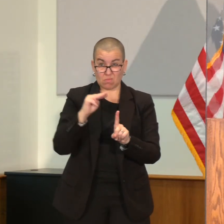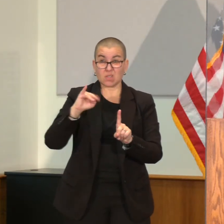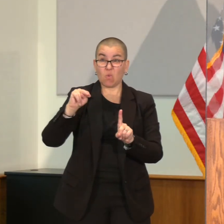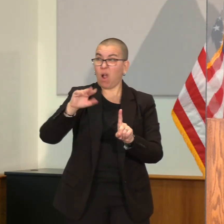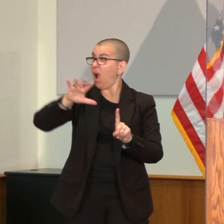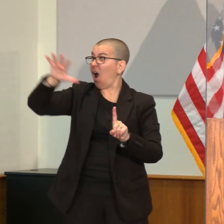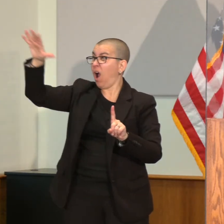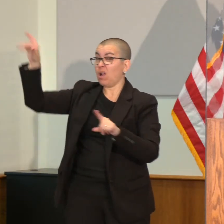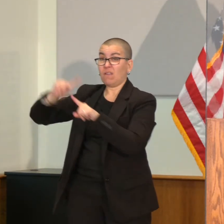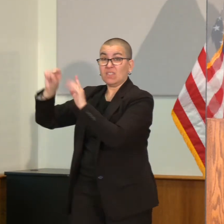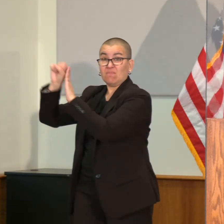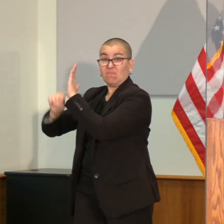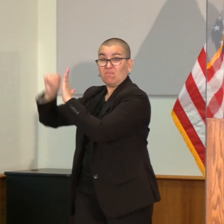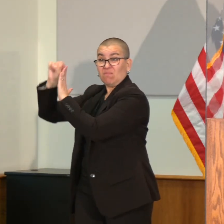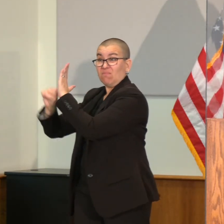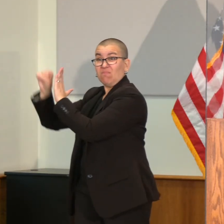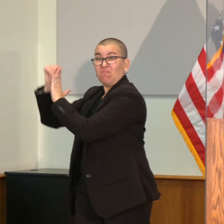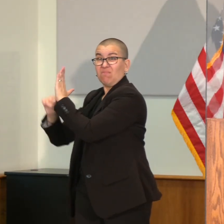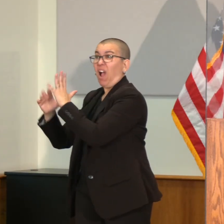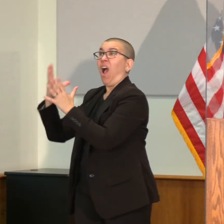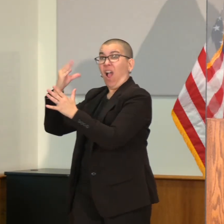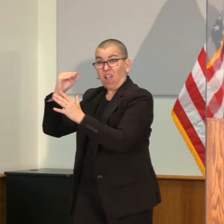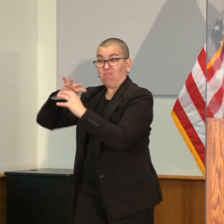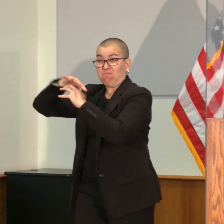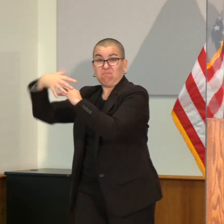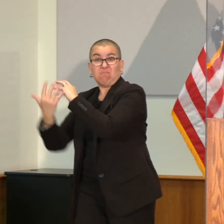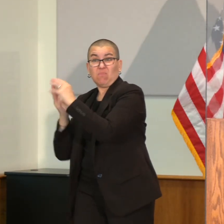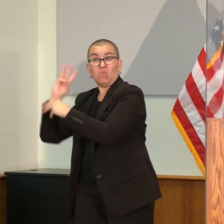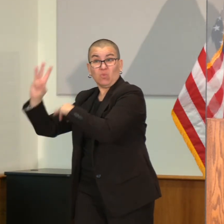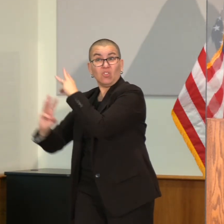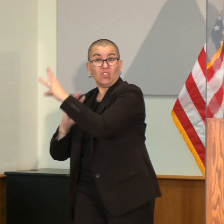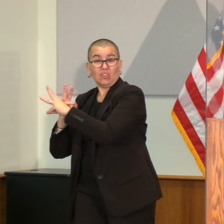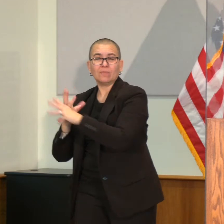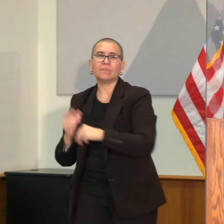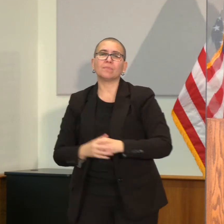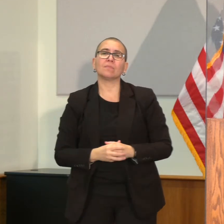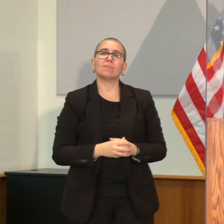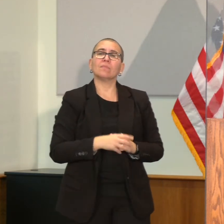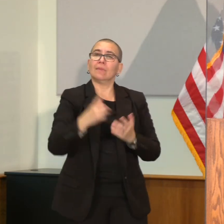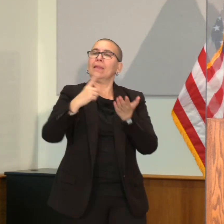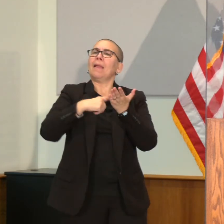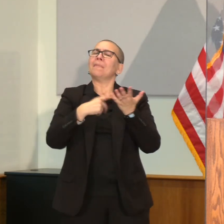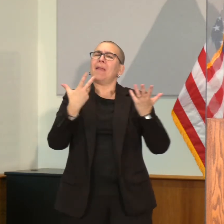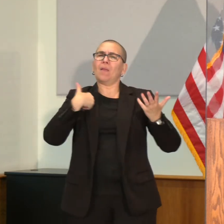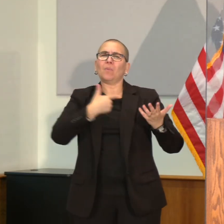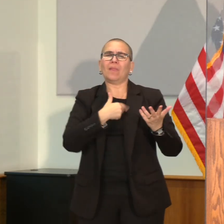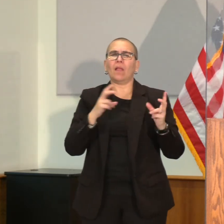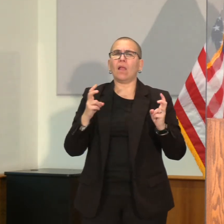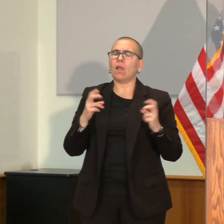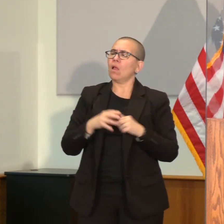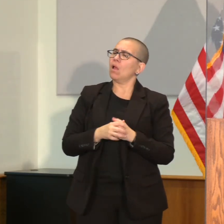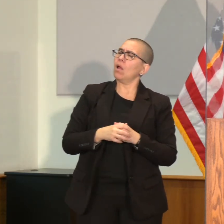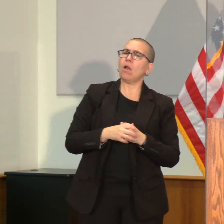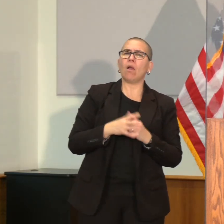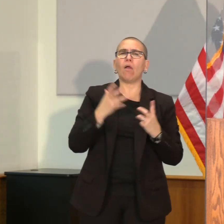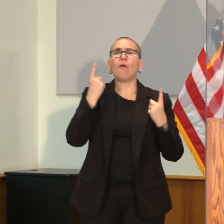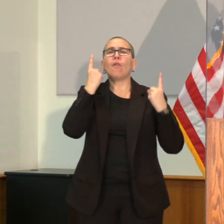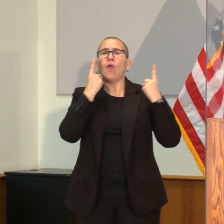And sometimes we have this misconception that individuals who find themselves in